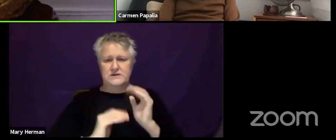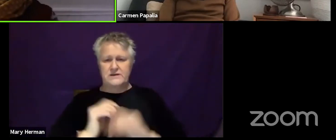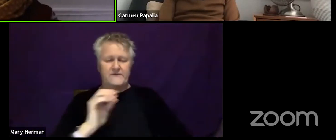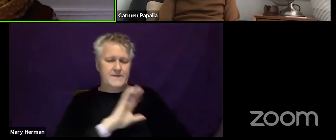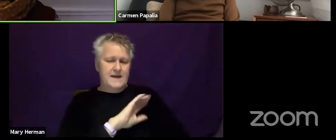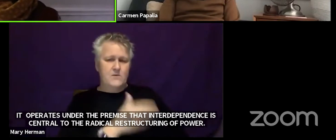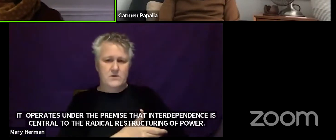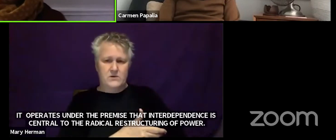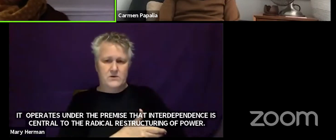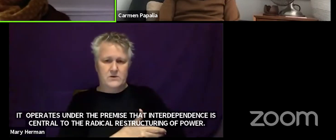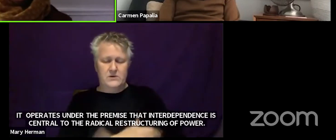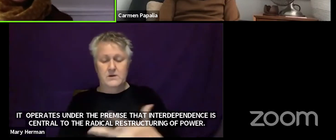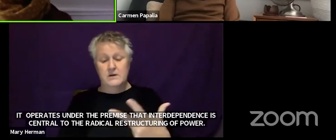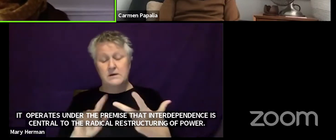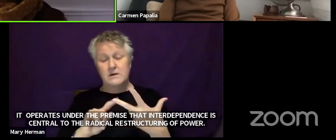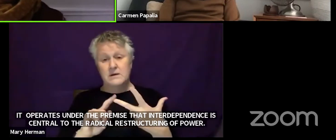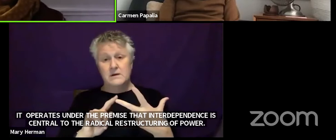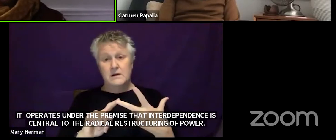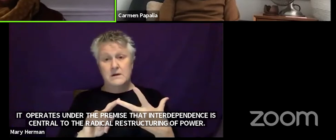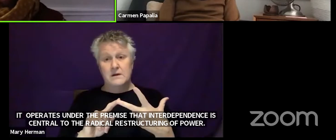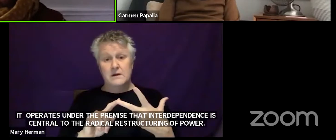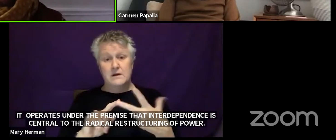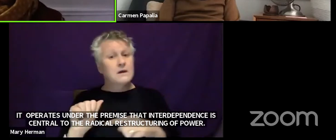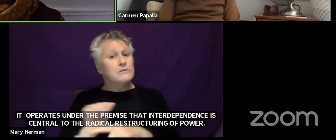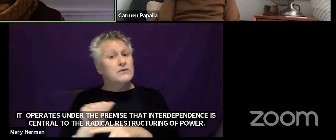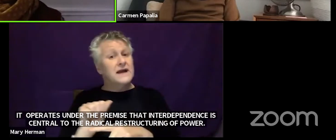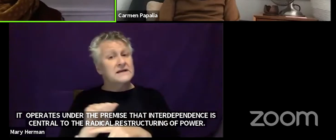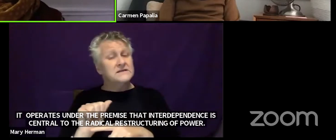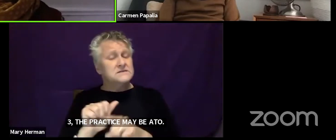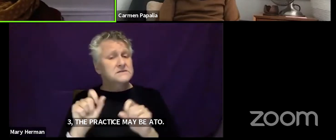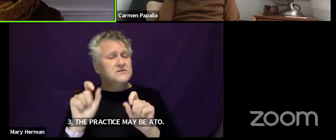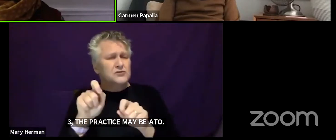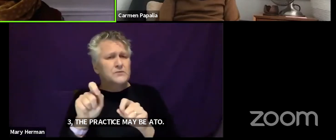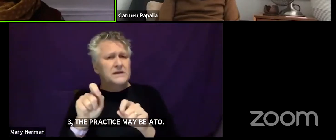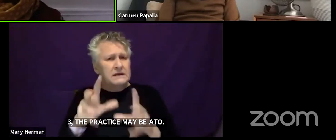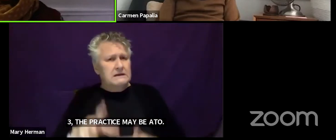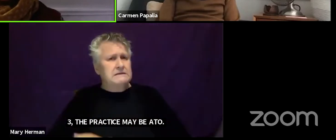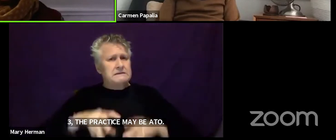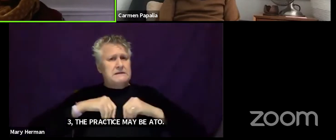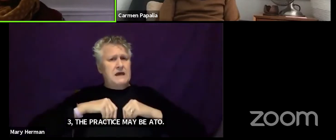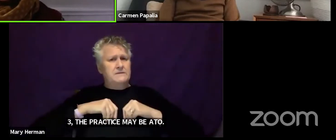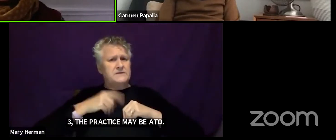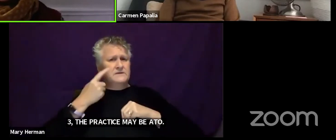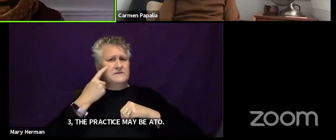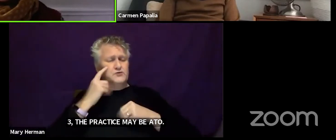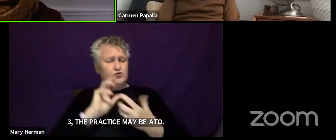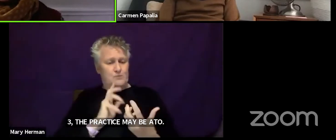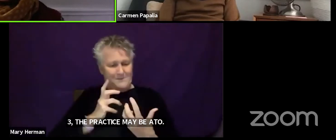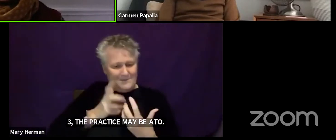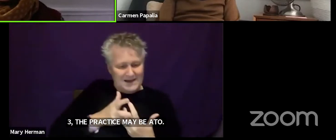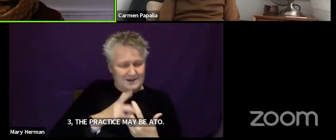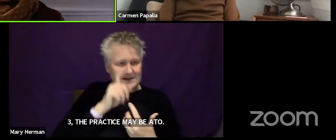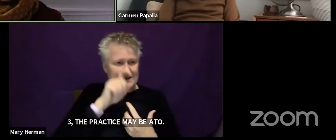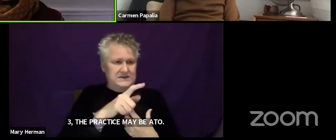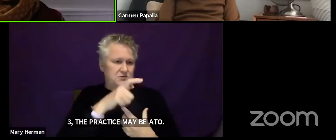3. The practice may be adopted to suit the needs of those involved.